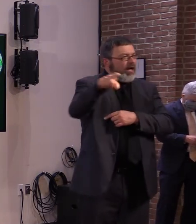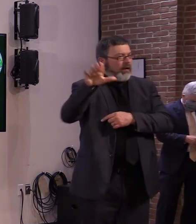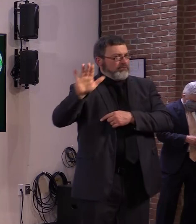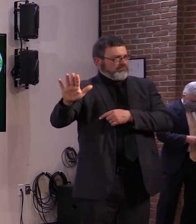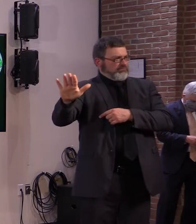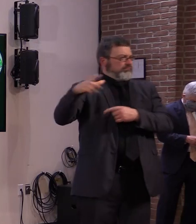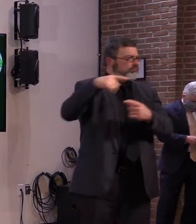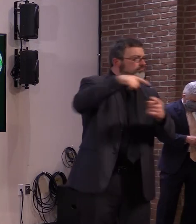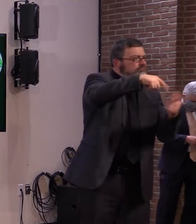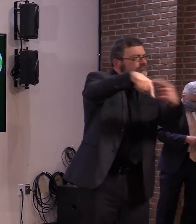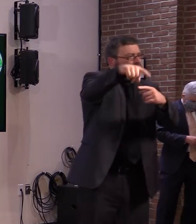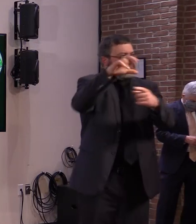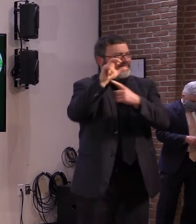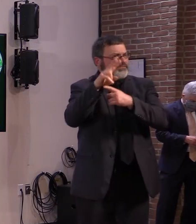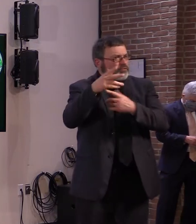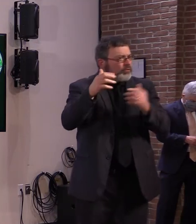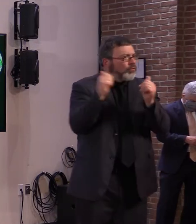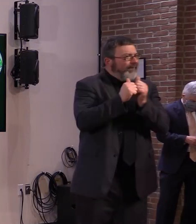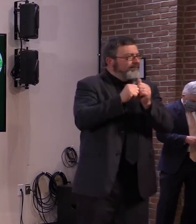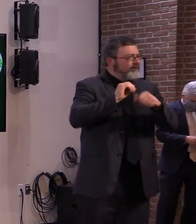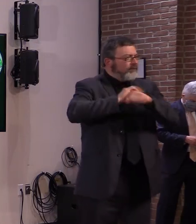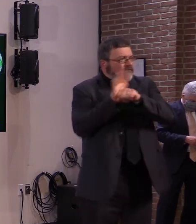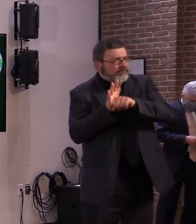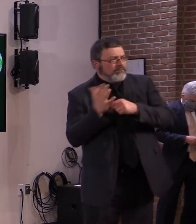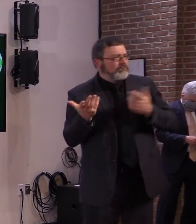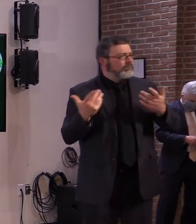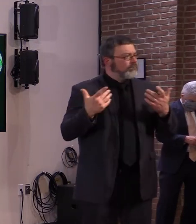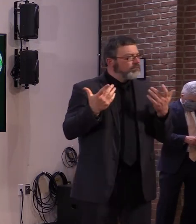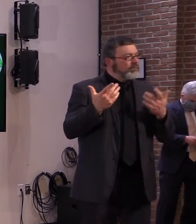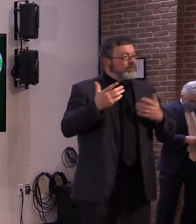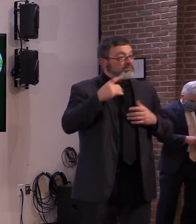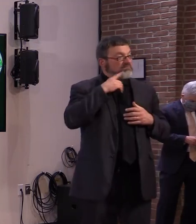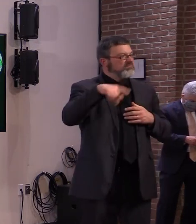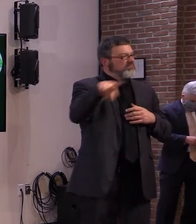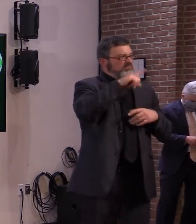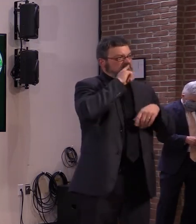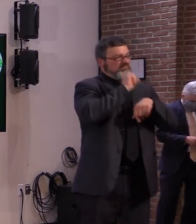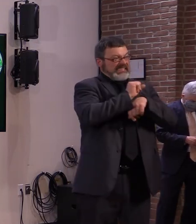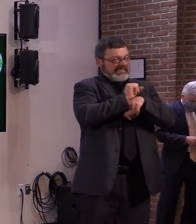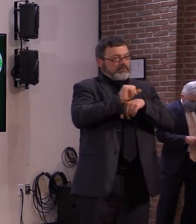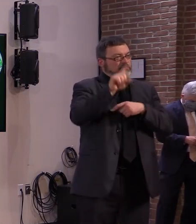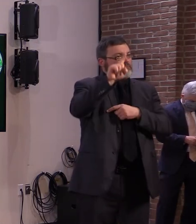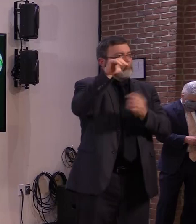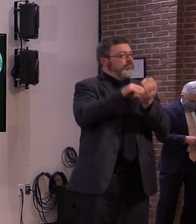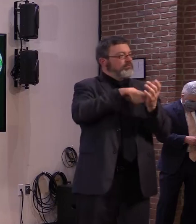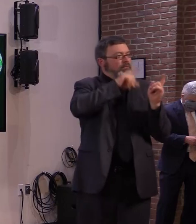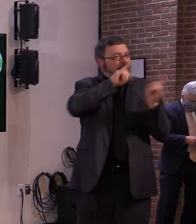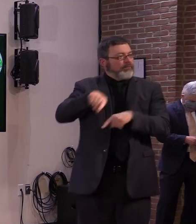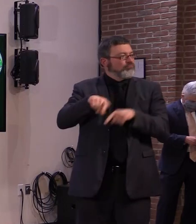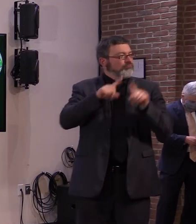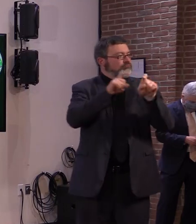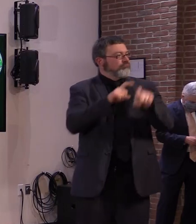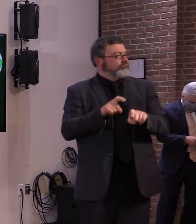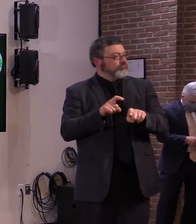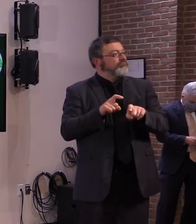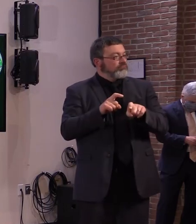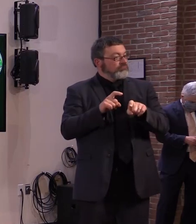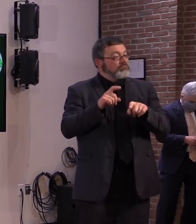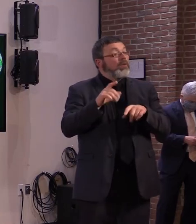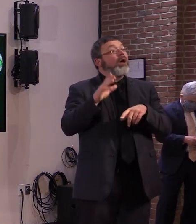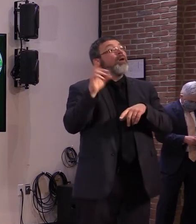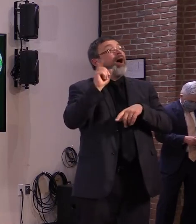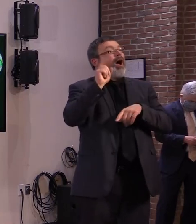pandemic. Over 1,000 Vermont students responded across 8 high schools, and she shared some of that data with